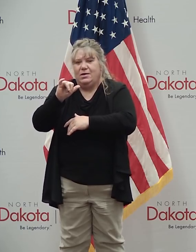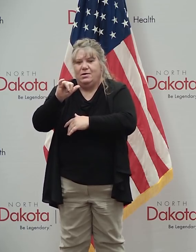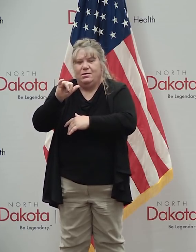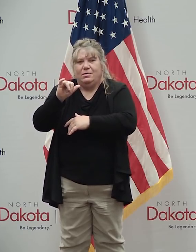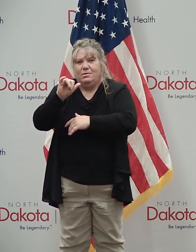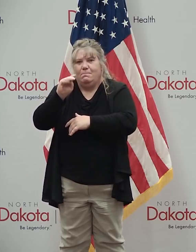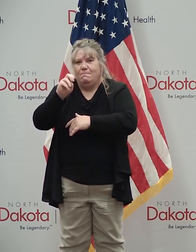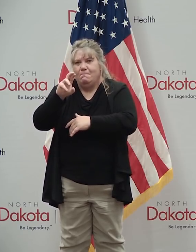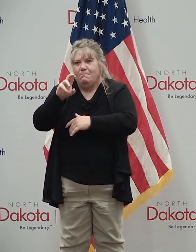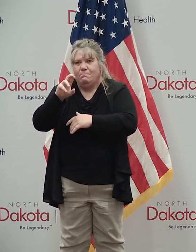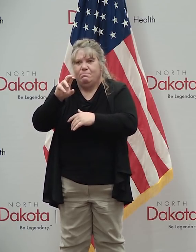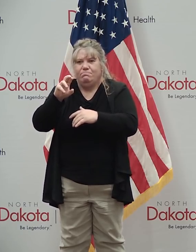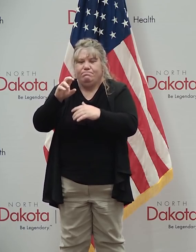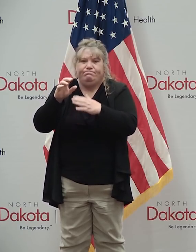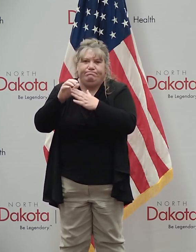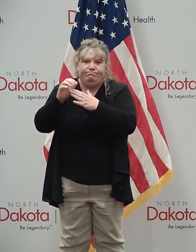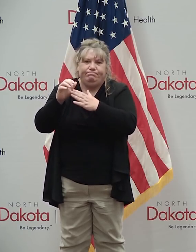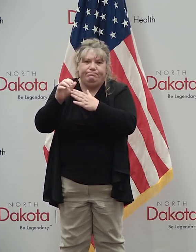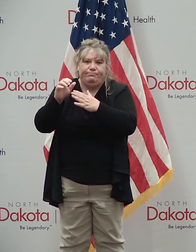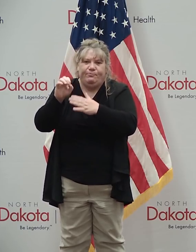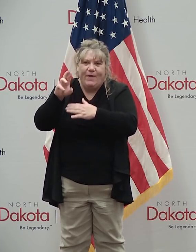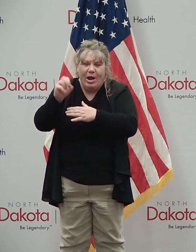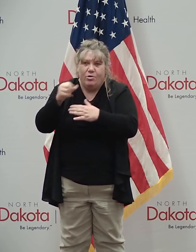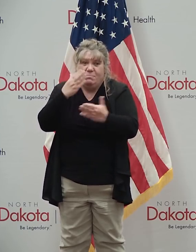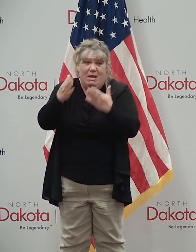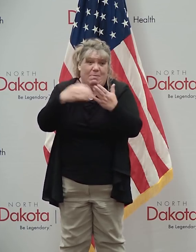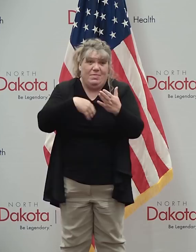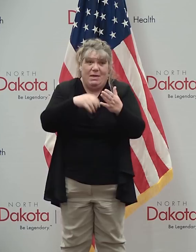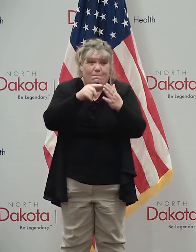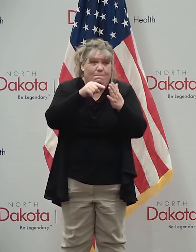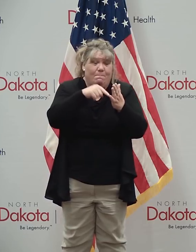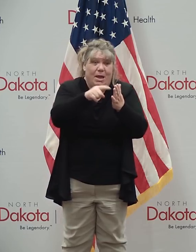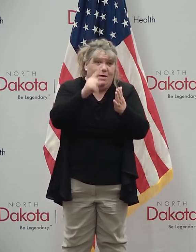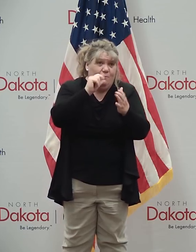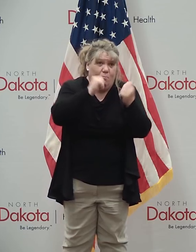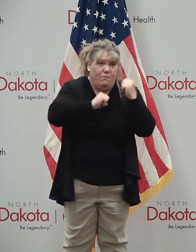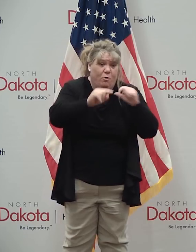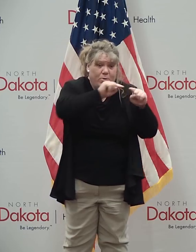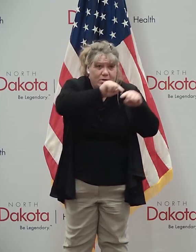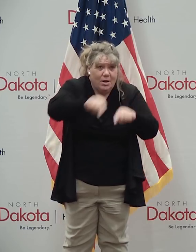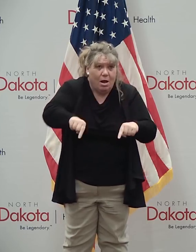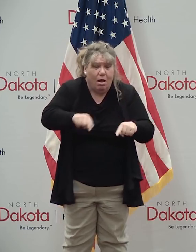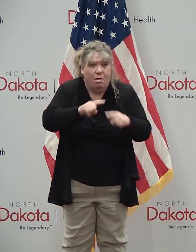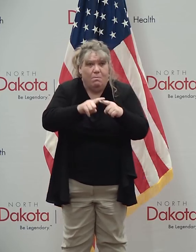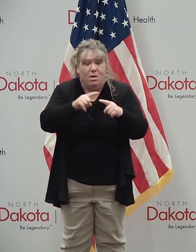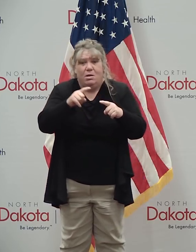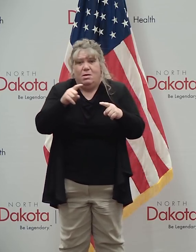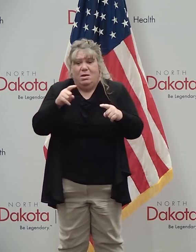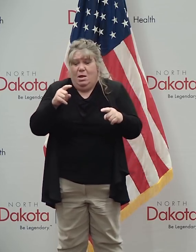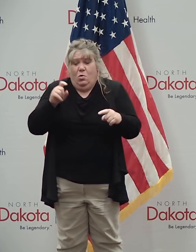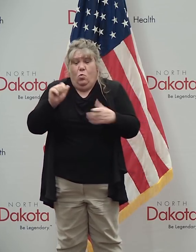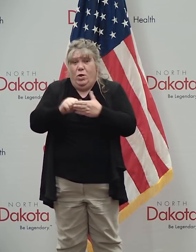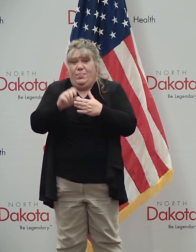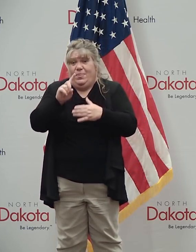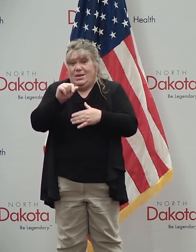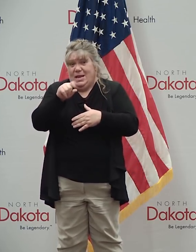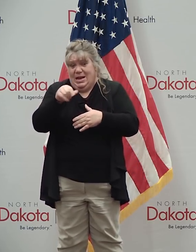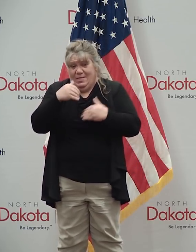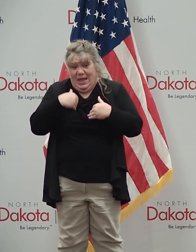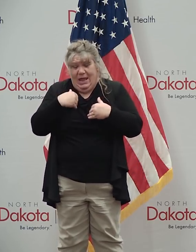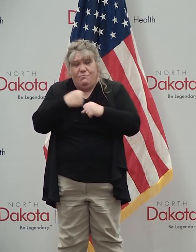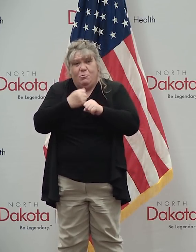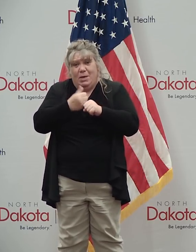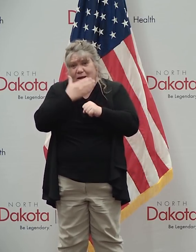times or deposits or non-refundable deposits, and I'm sure they're making the best decisions they can with the data that they have. That's what all of